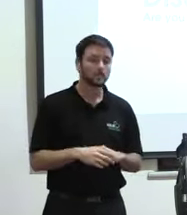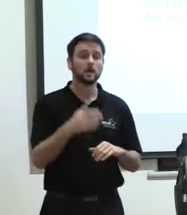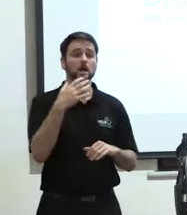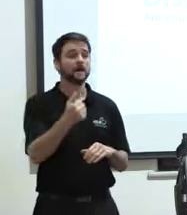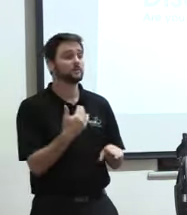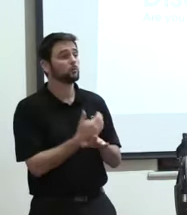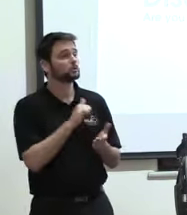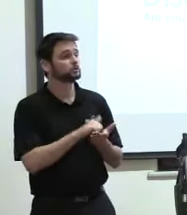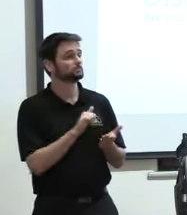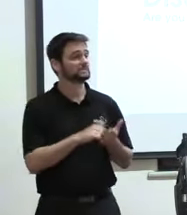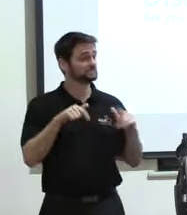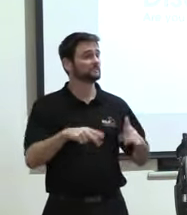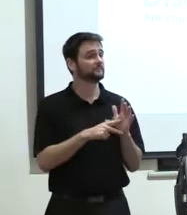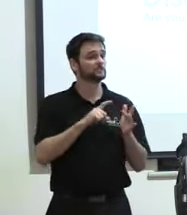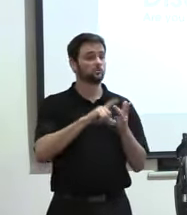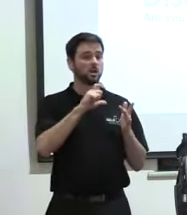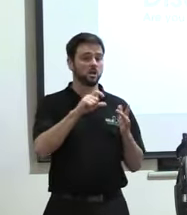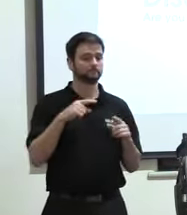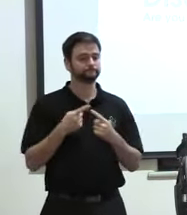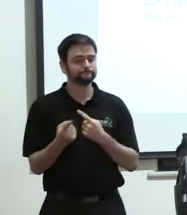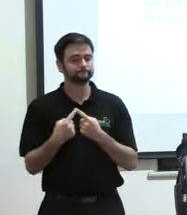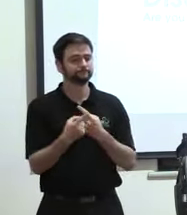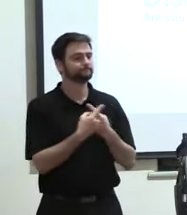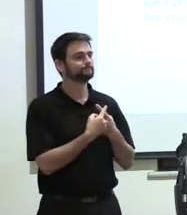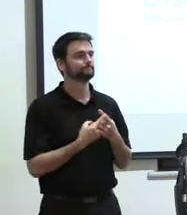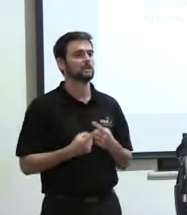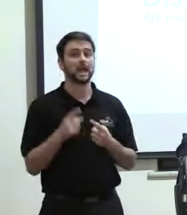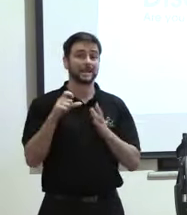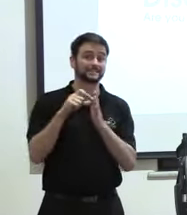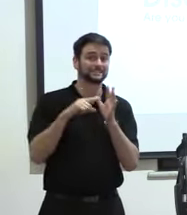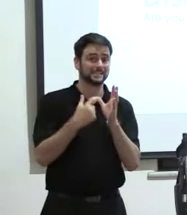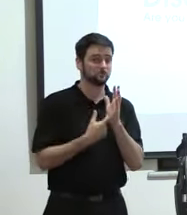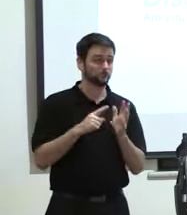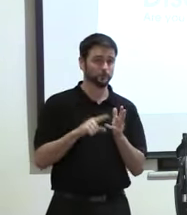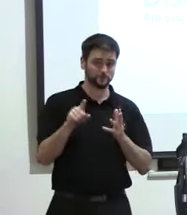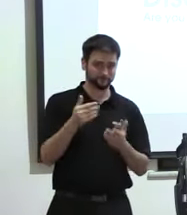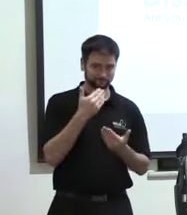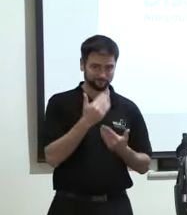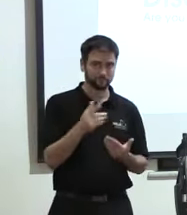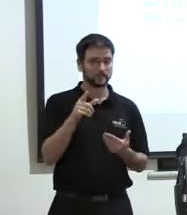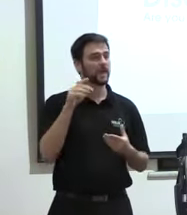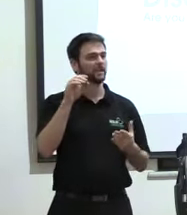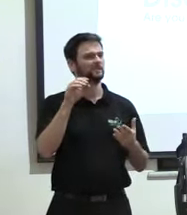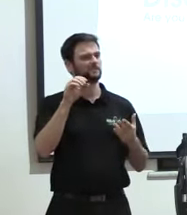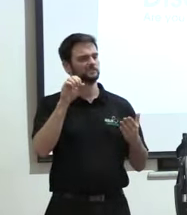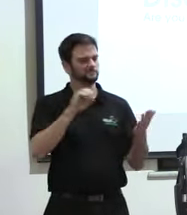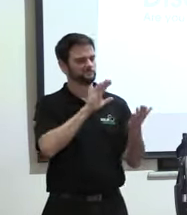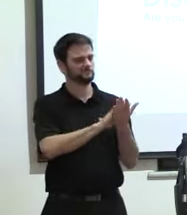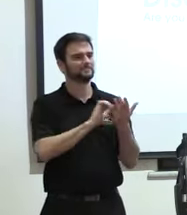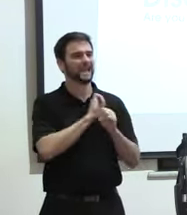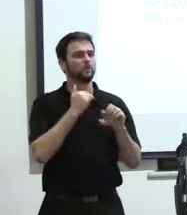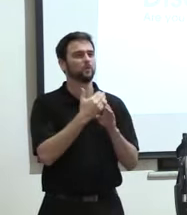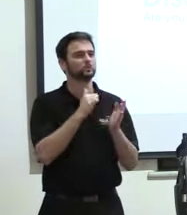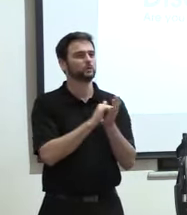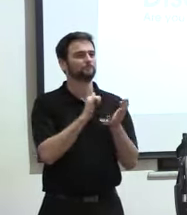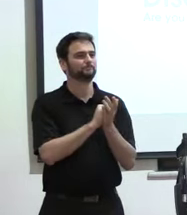Daru were kind enough to put these workshops in their recent e-news communication that goes out.